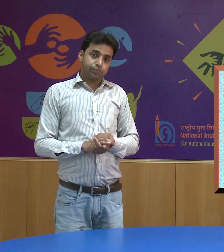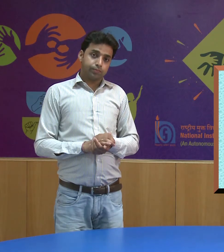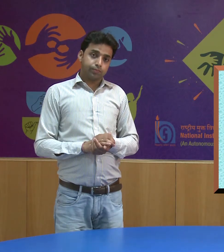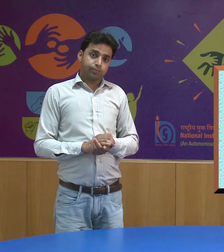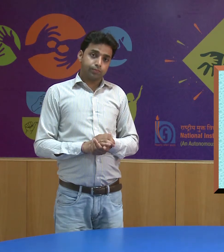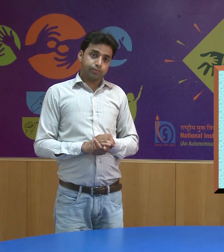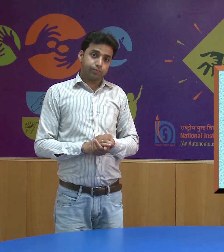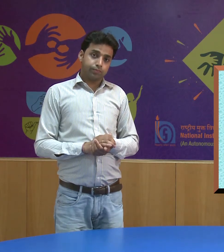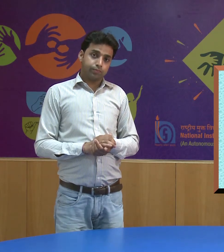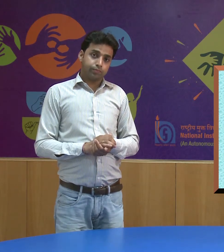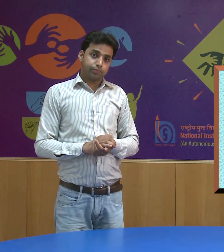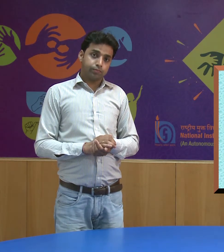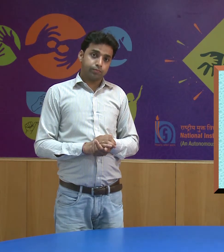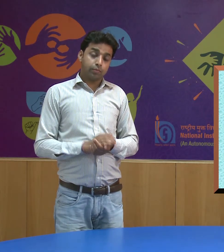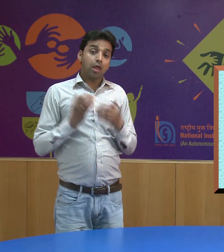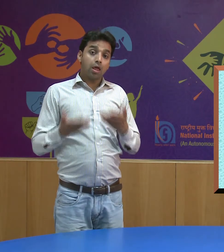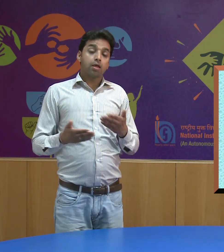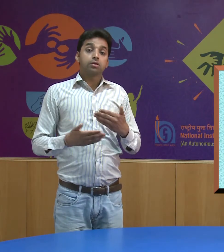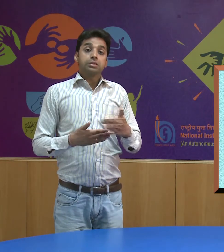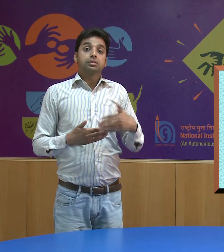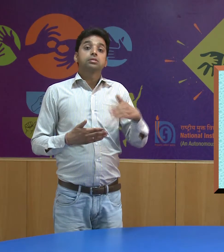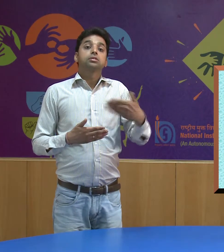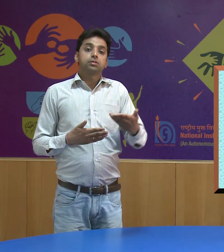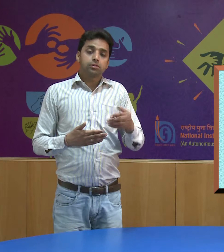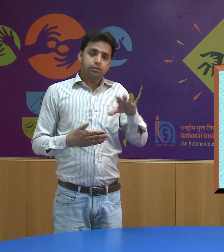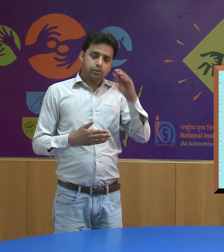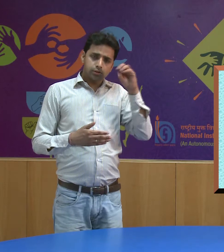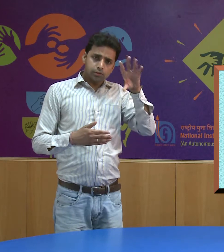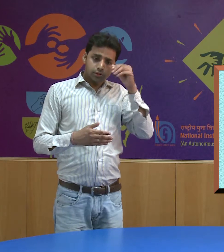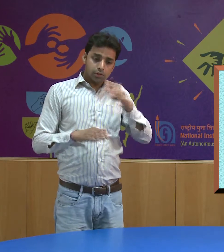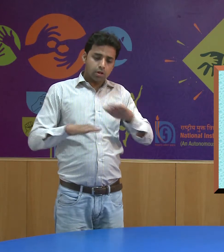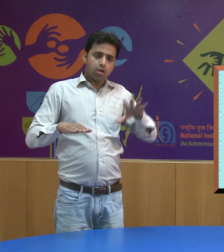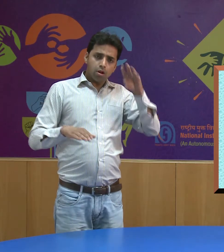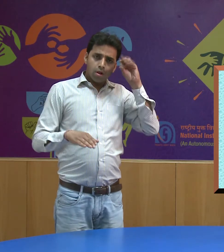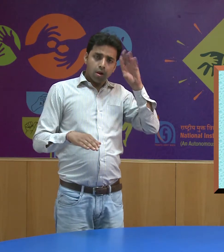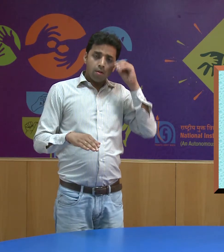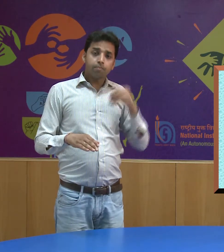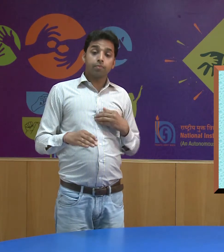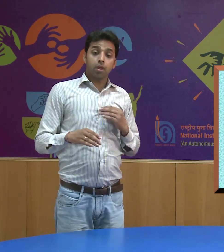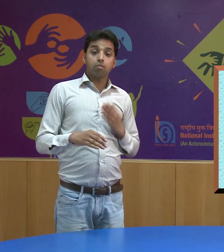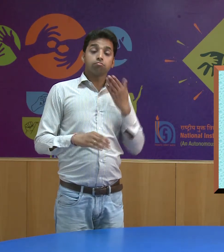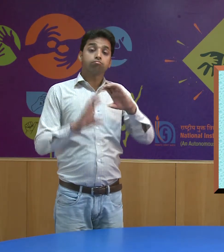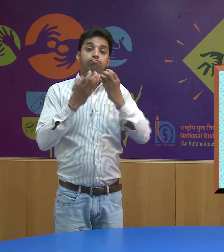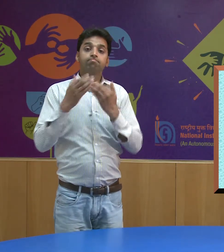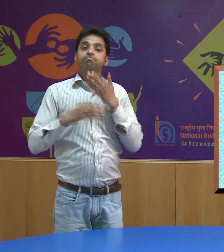As in this system, the learner can learn without attending class.